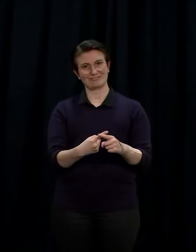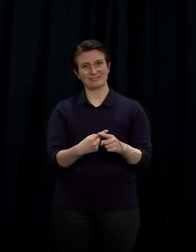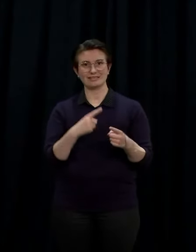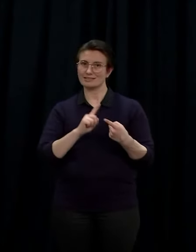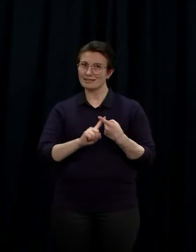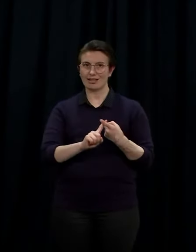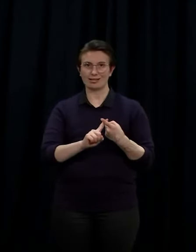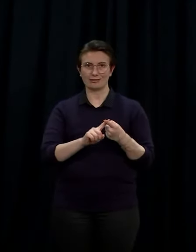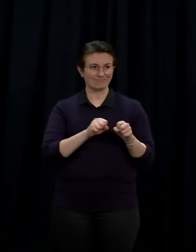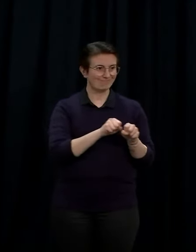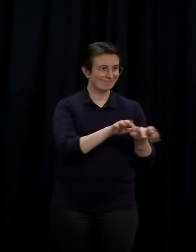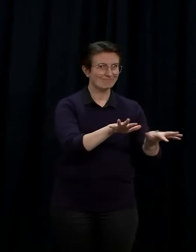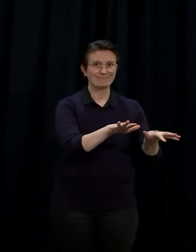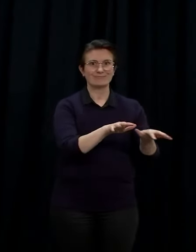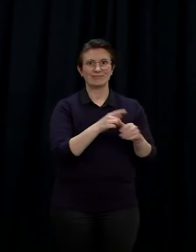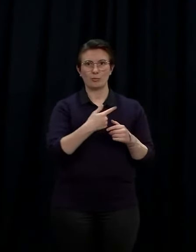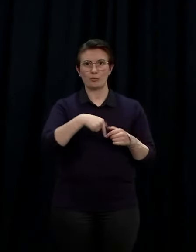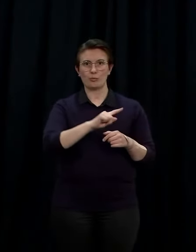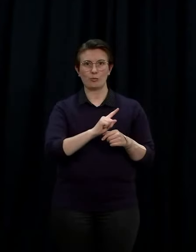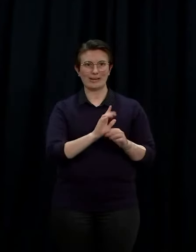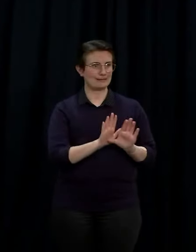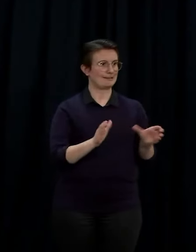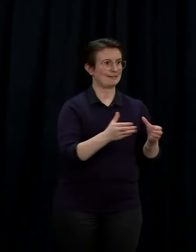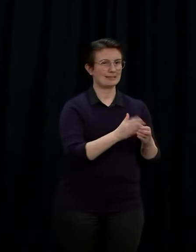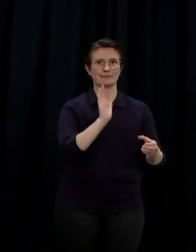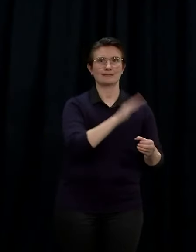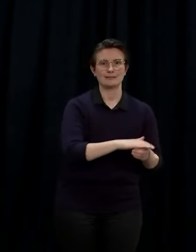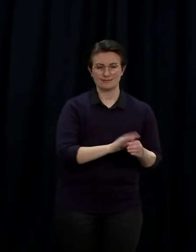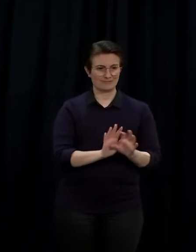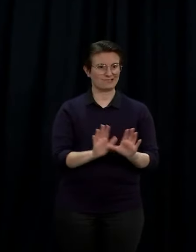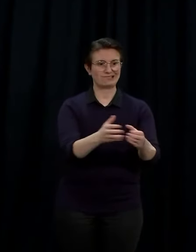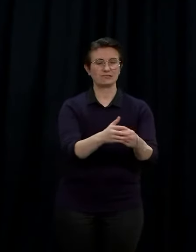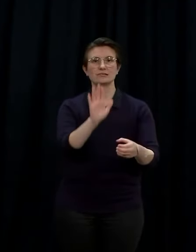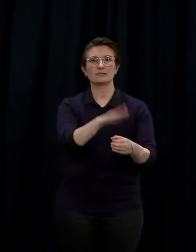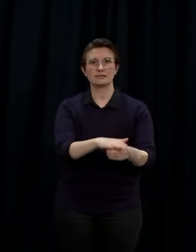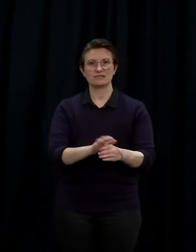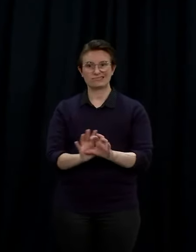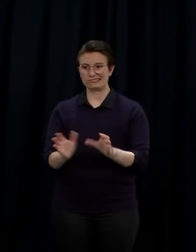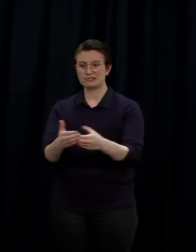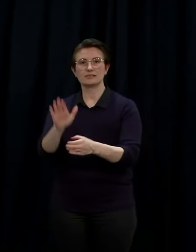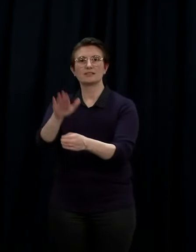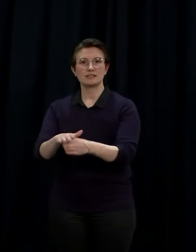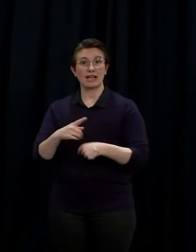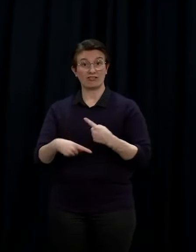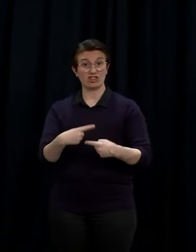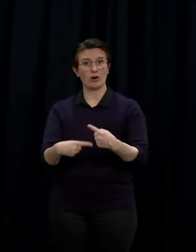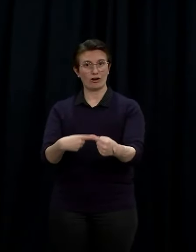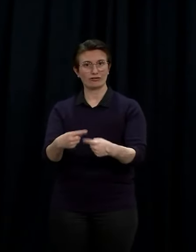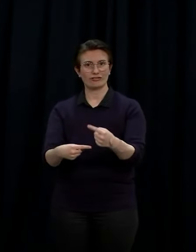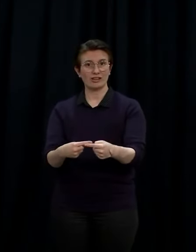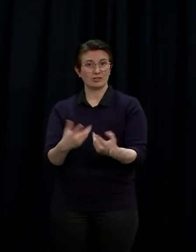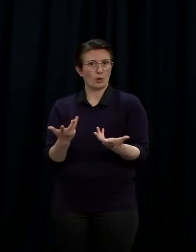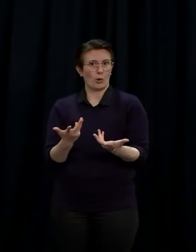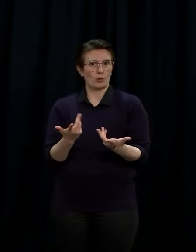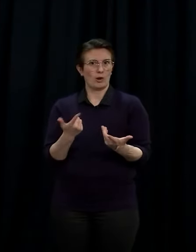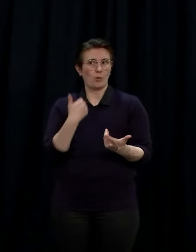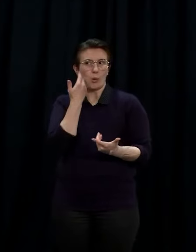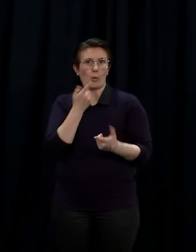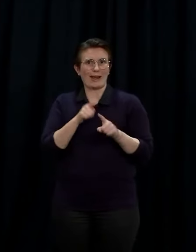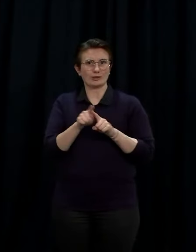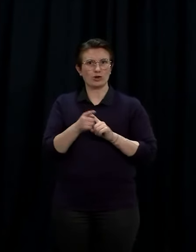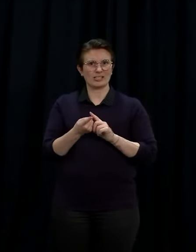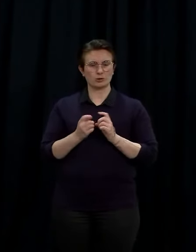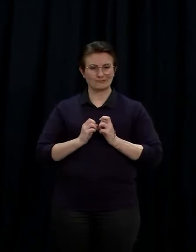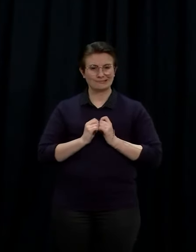already has. As we have new tools, we use them. The latest tool that we have available is vaccination. It will make a